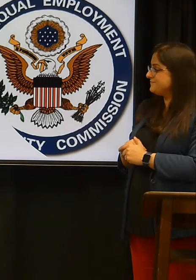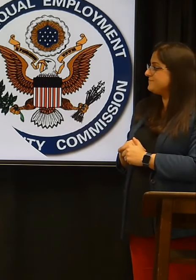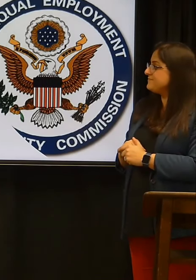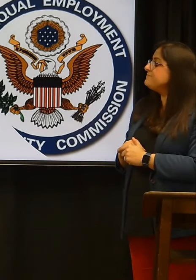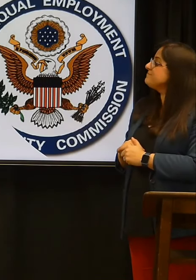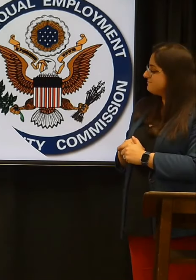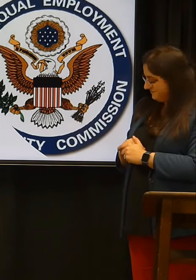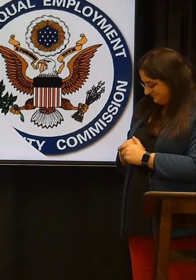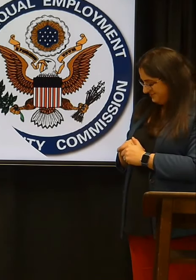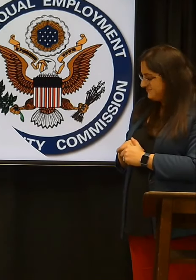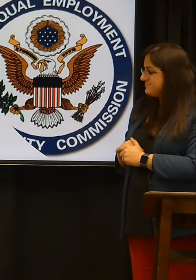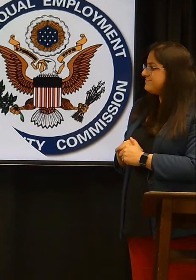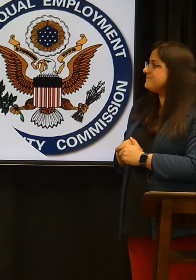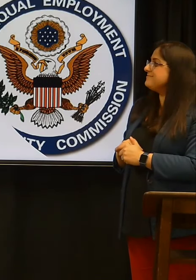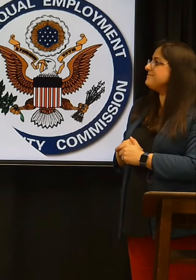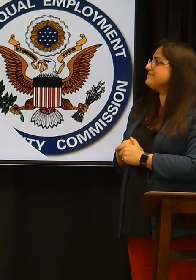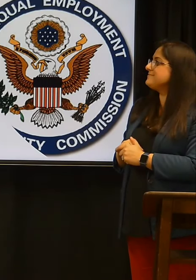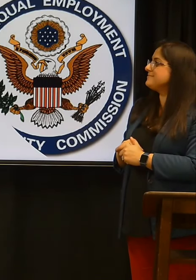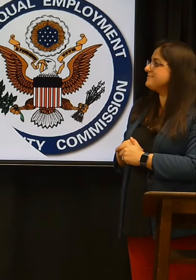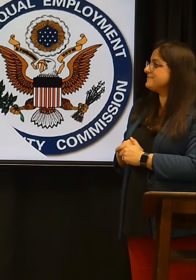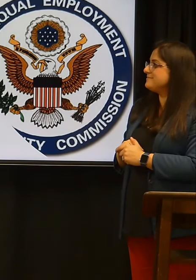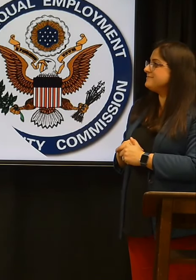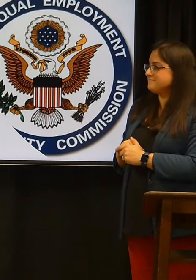Captions for people who are hard of hearing on the phone.